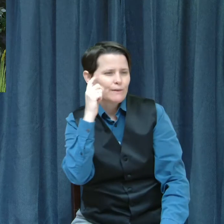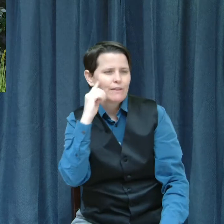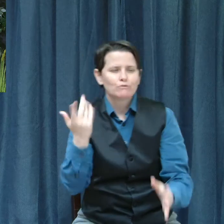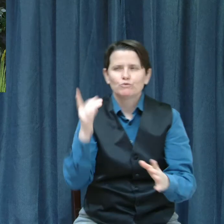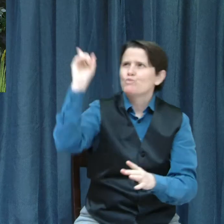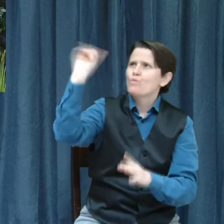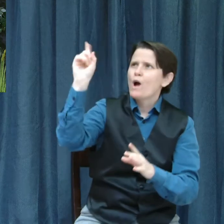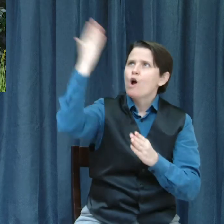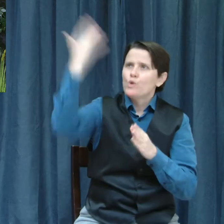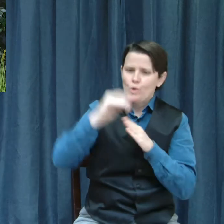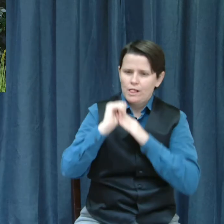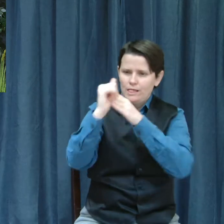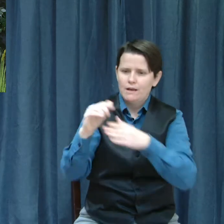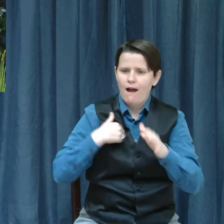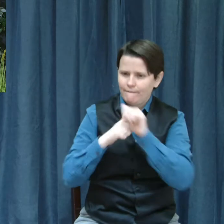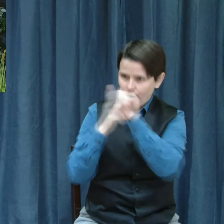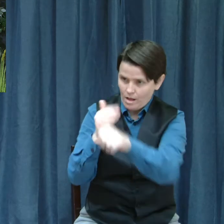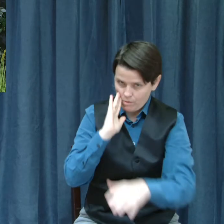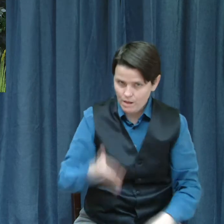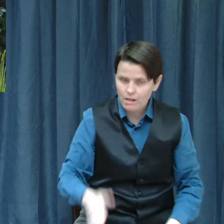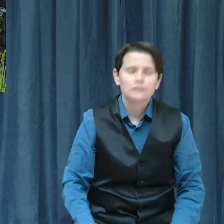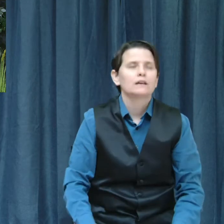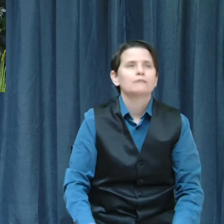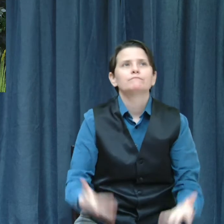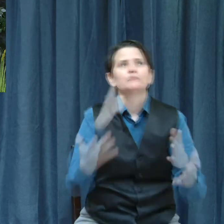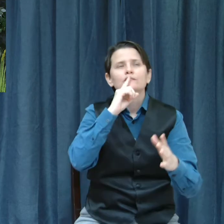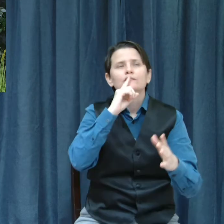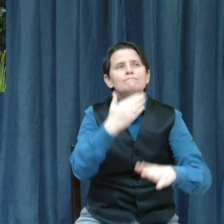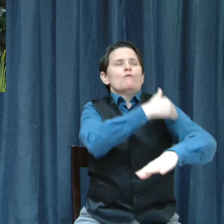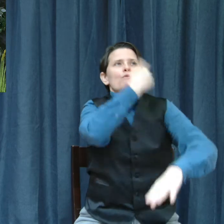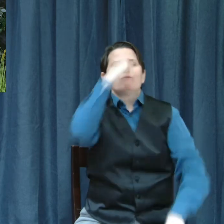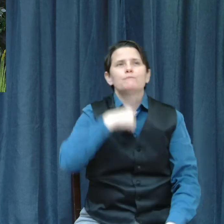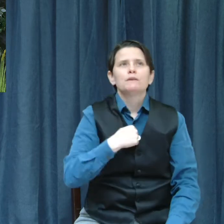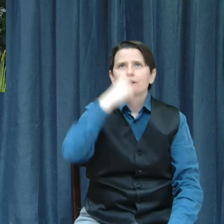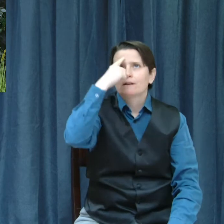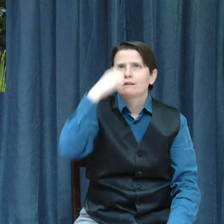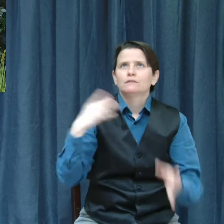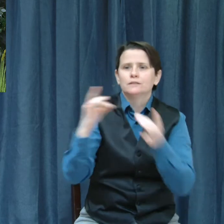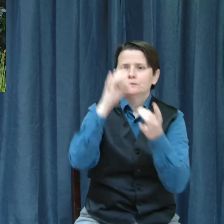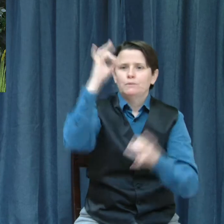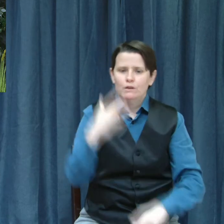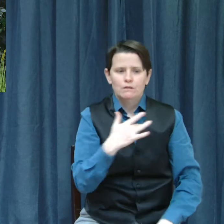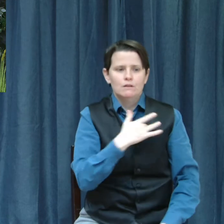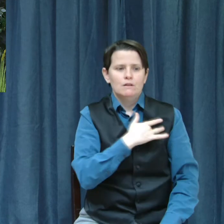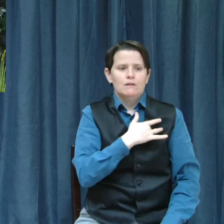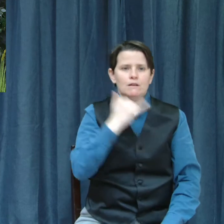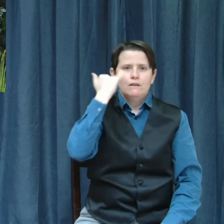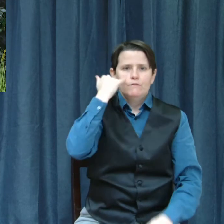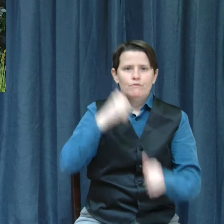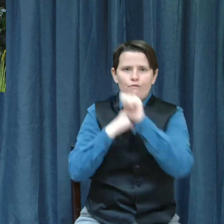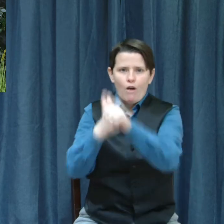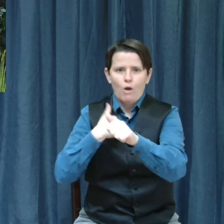because many, many, many years ago in the mid-90s, I heard from Spirit, if you follow, I will lead. And so it always brings me